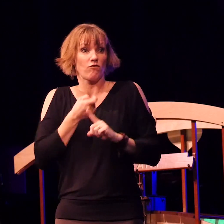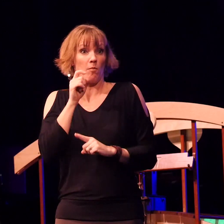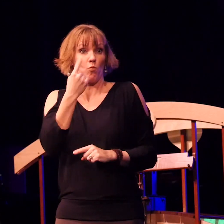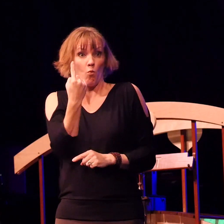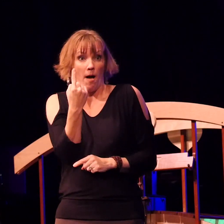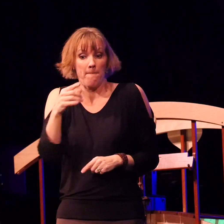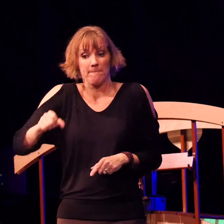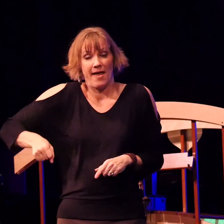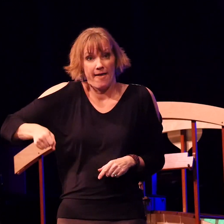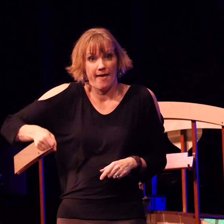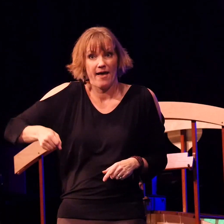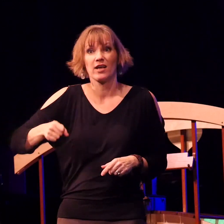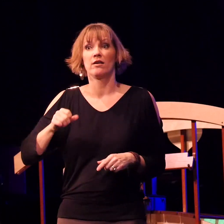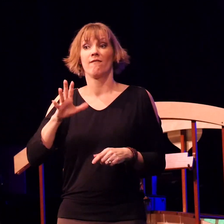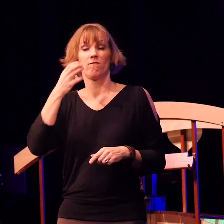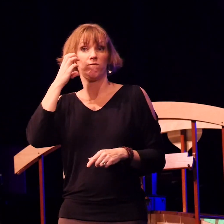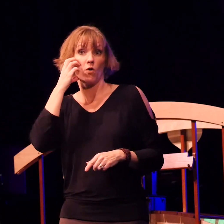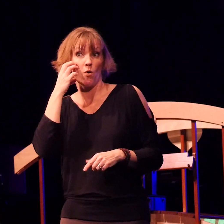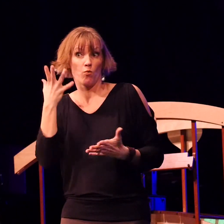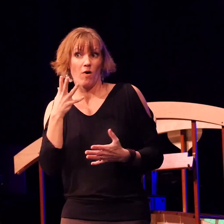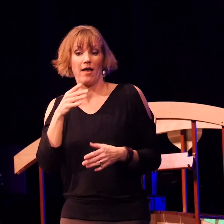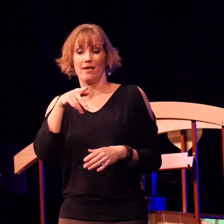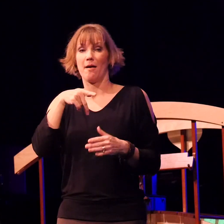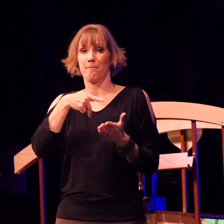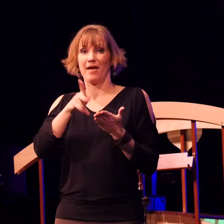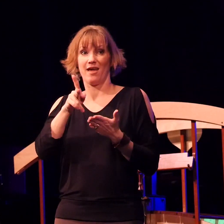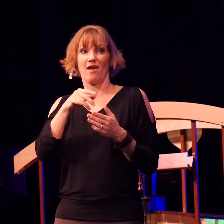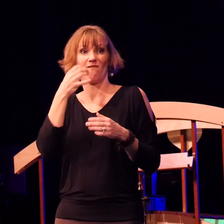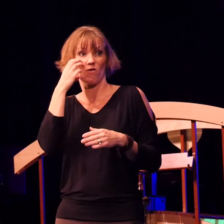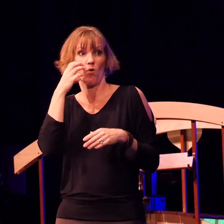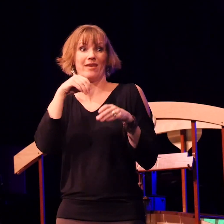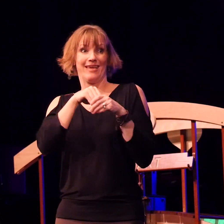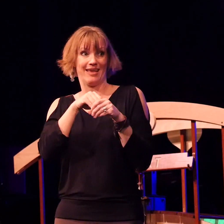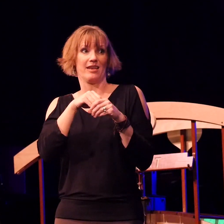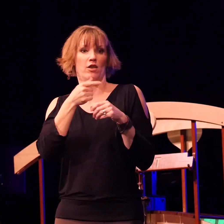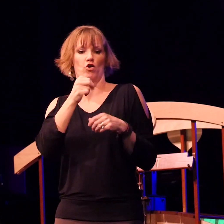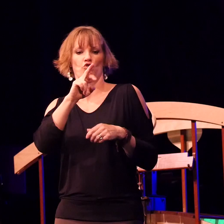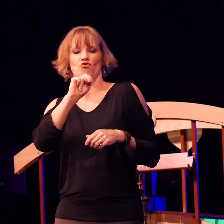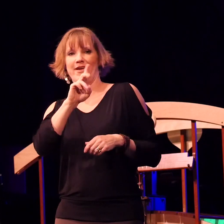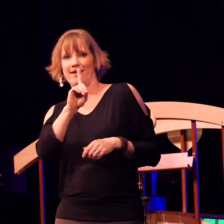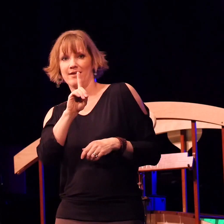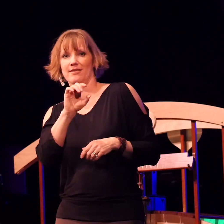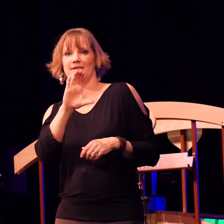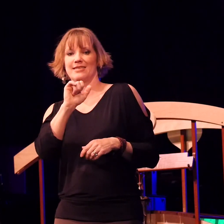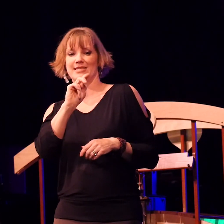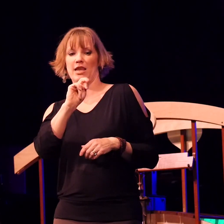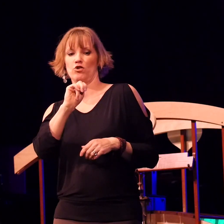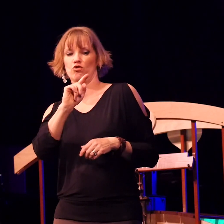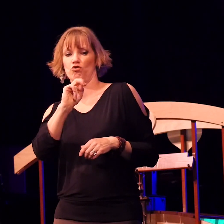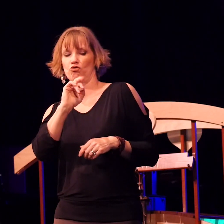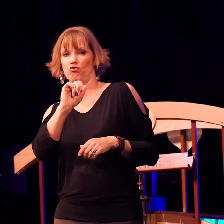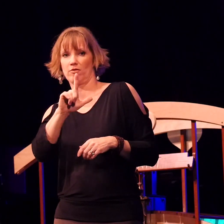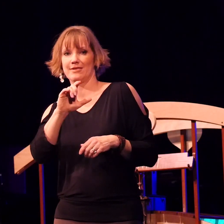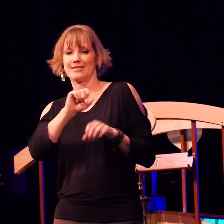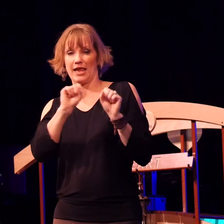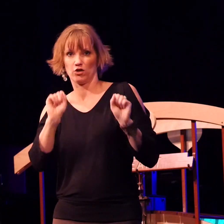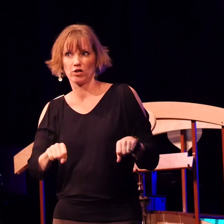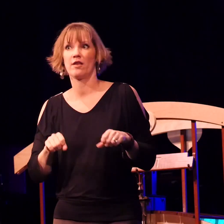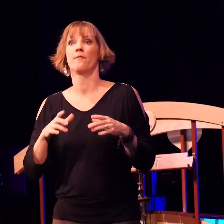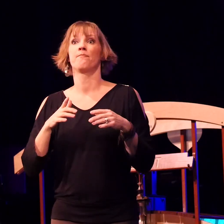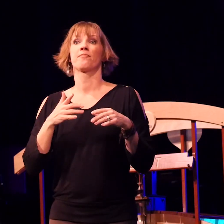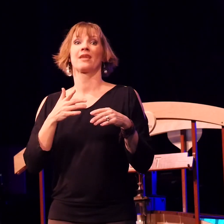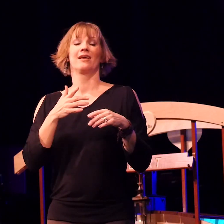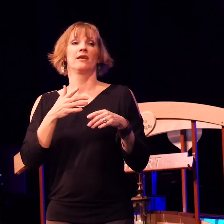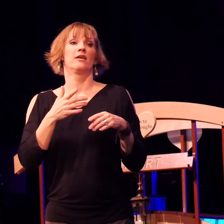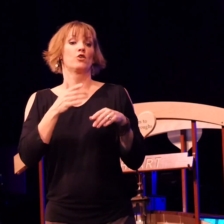suitcase. Her telephone was a payphone in the Grand Central Station. The talent coordinator for The Tonight Show